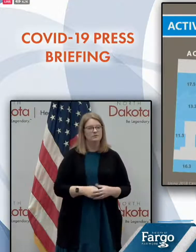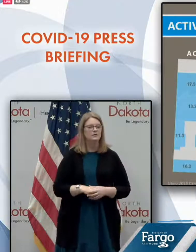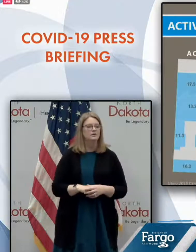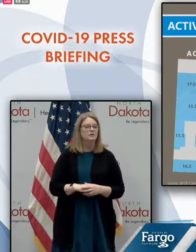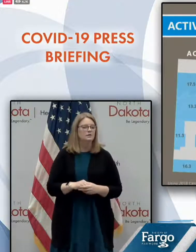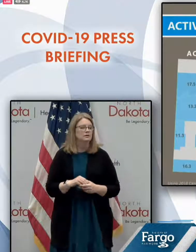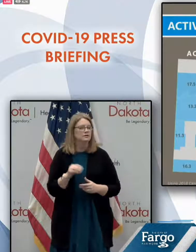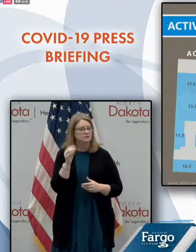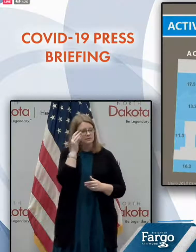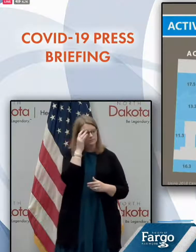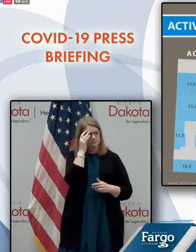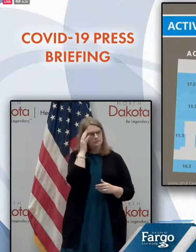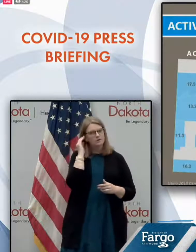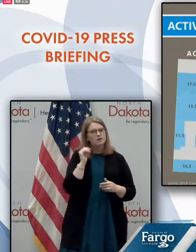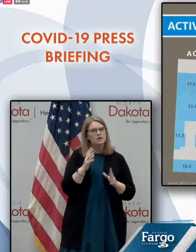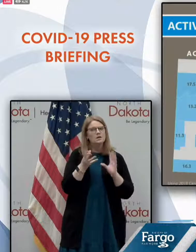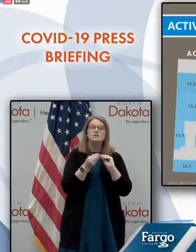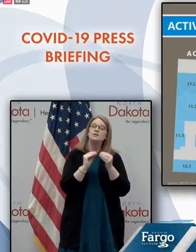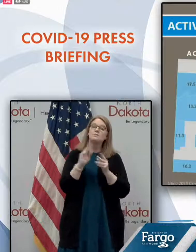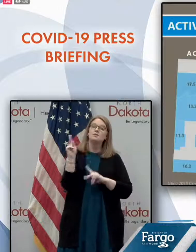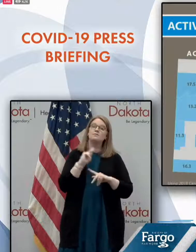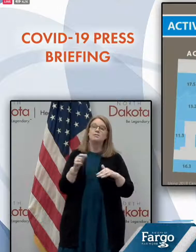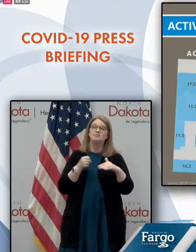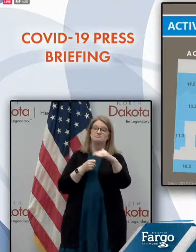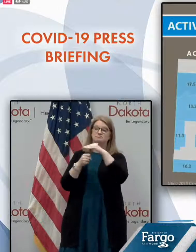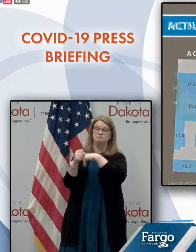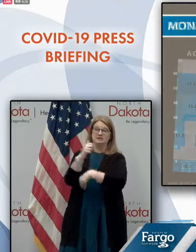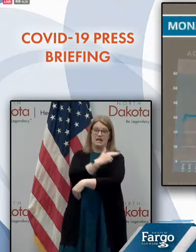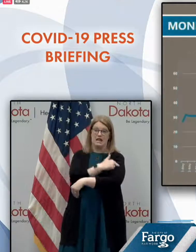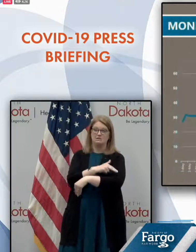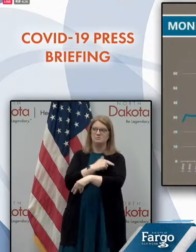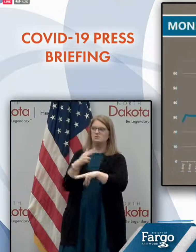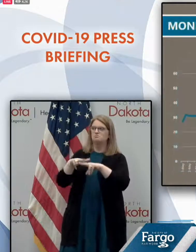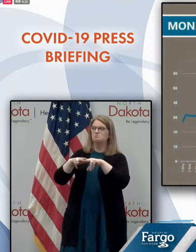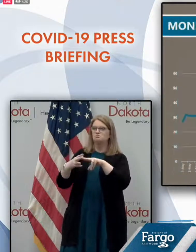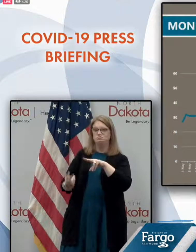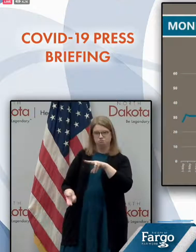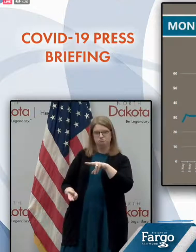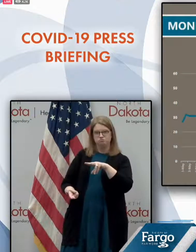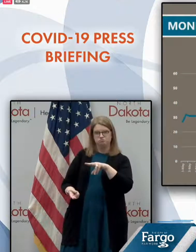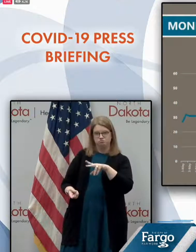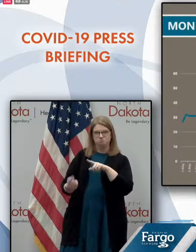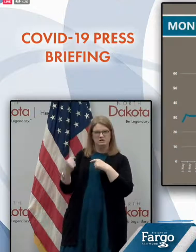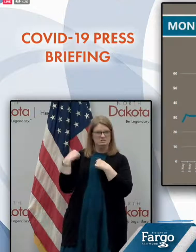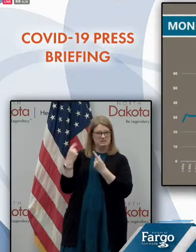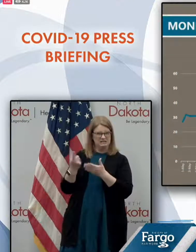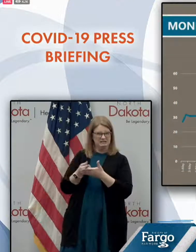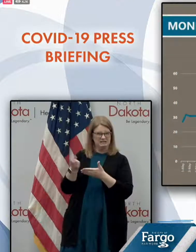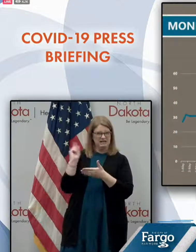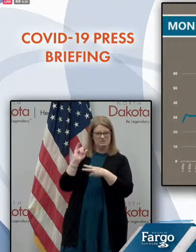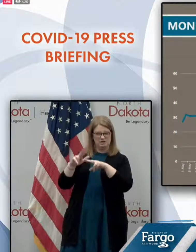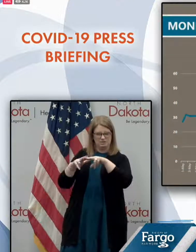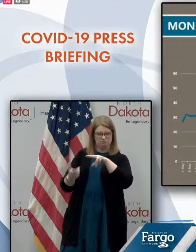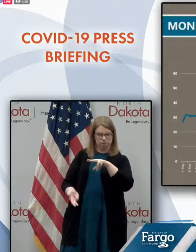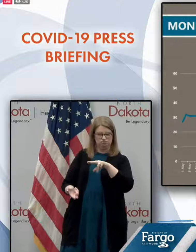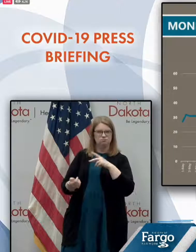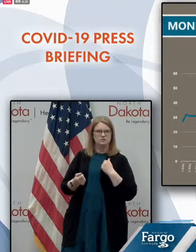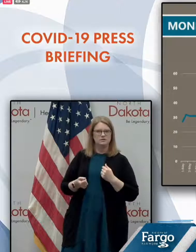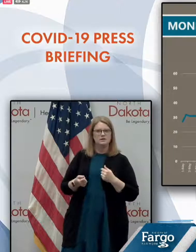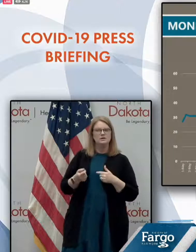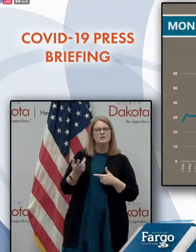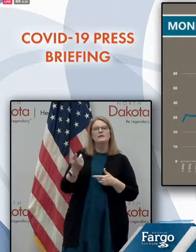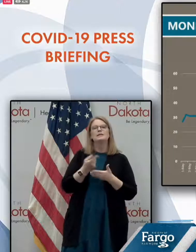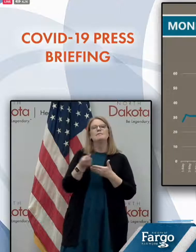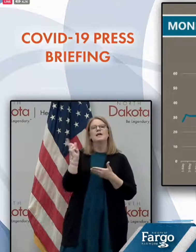We did see a drop in hospitalizations since we were here last week, and because last week we were up as high